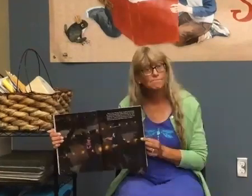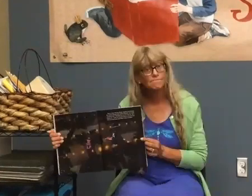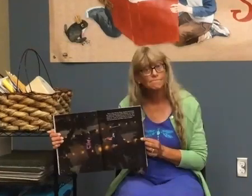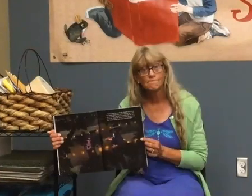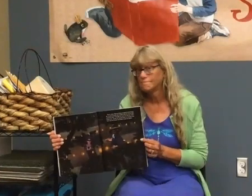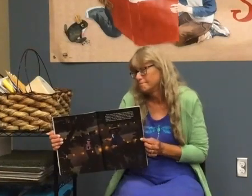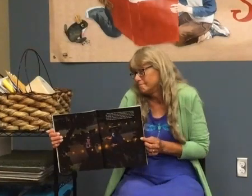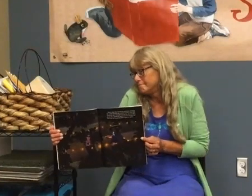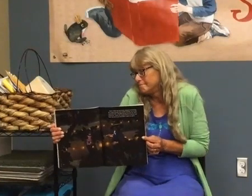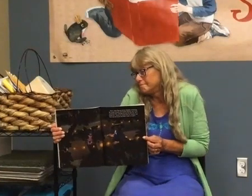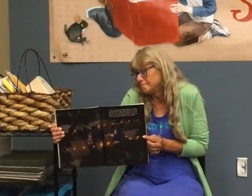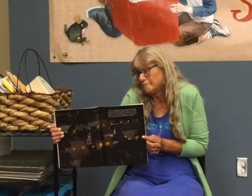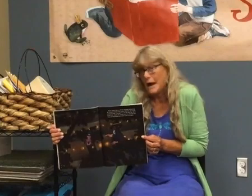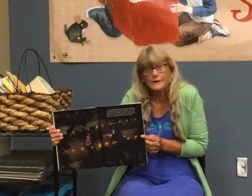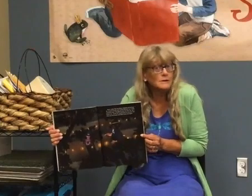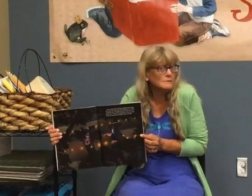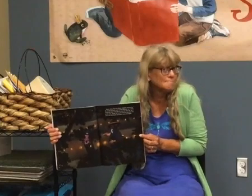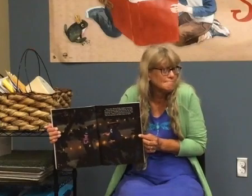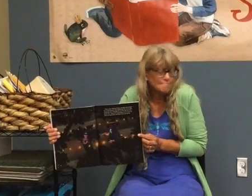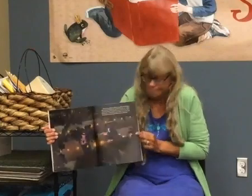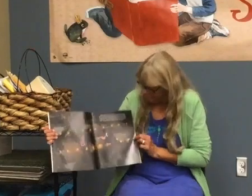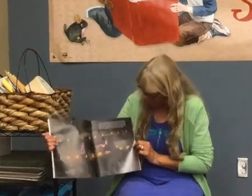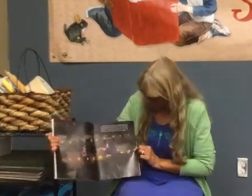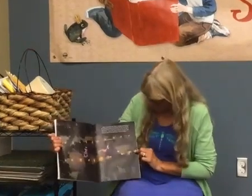around and went into his house. Yeah.